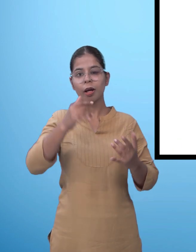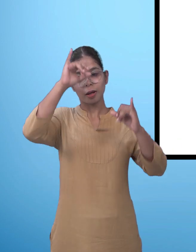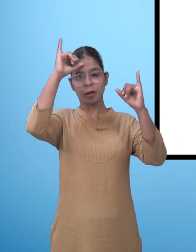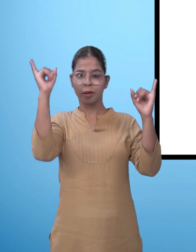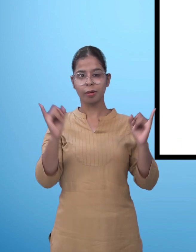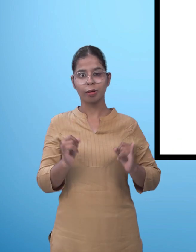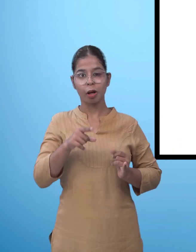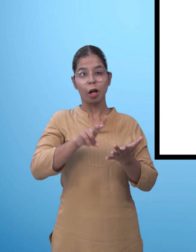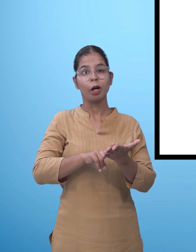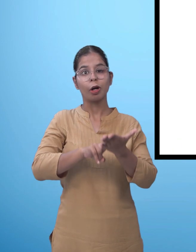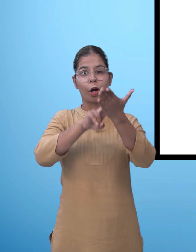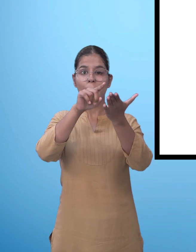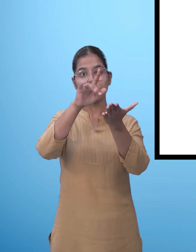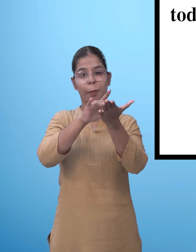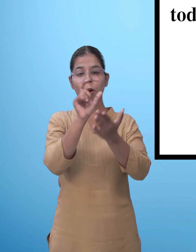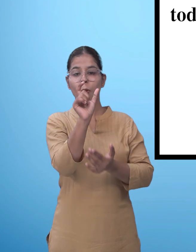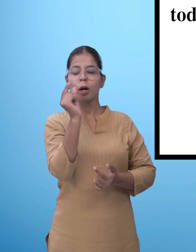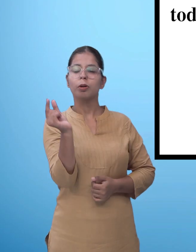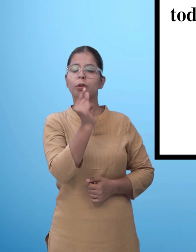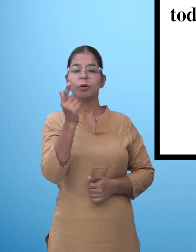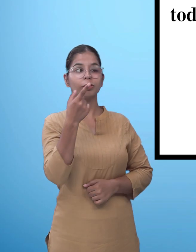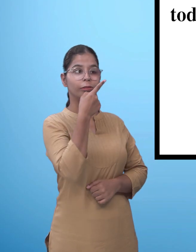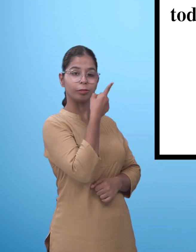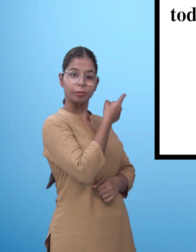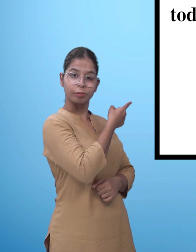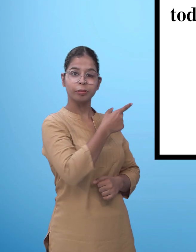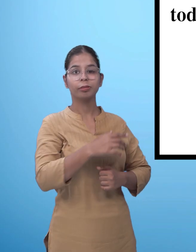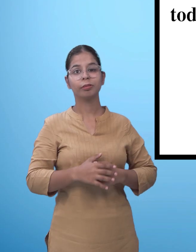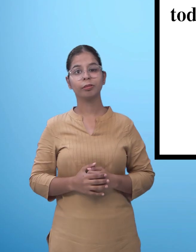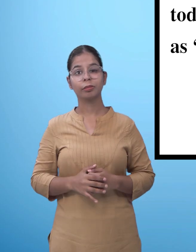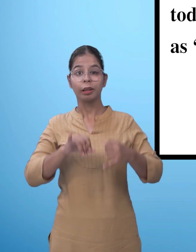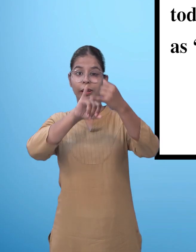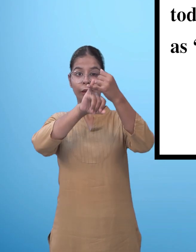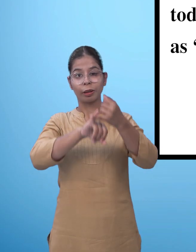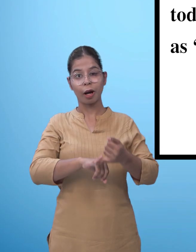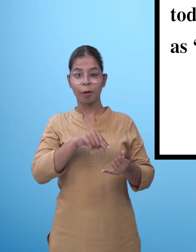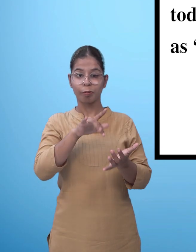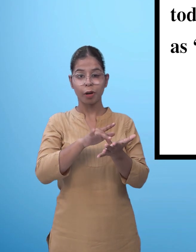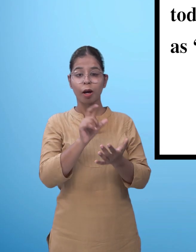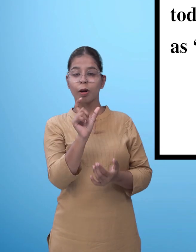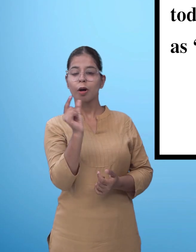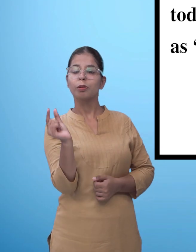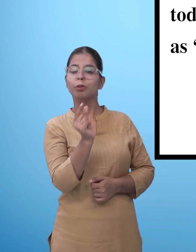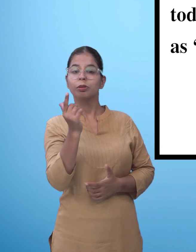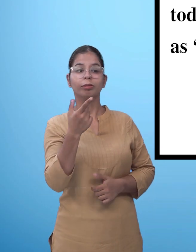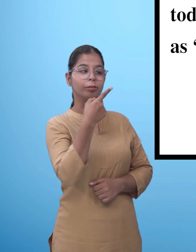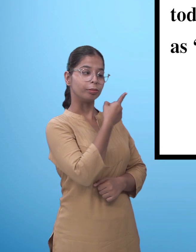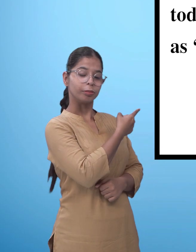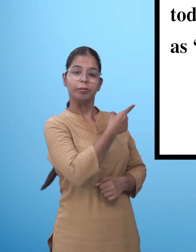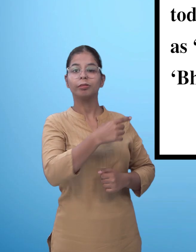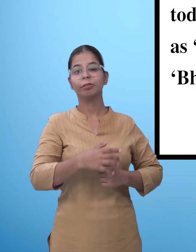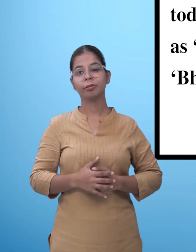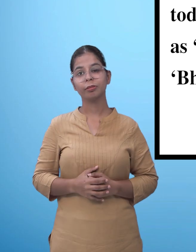Bharat, remains in use even today. In North India, it is generally written as Bharat, while in South India, it is